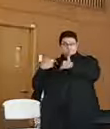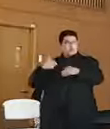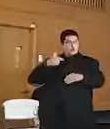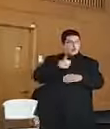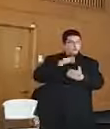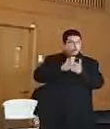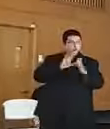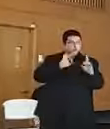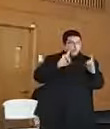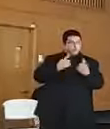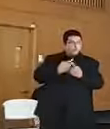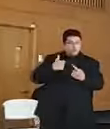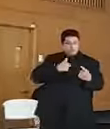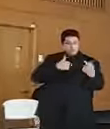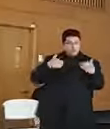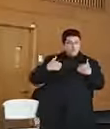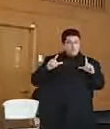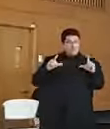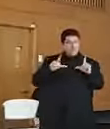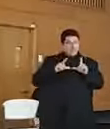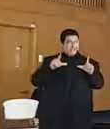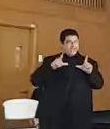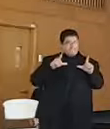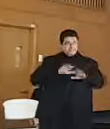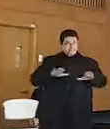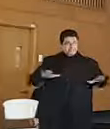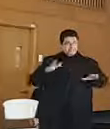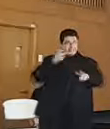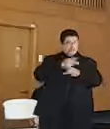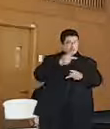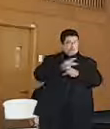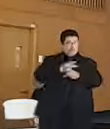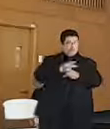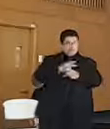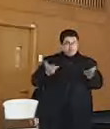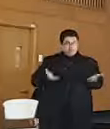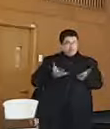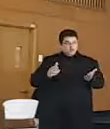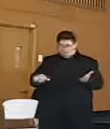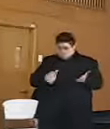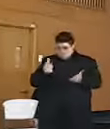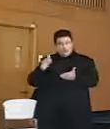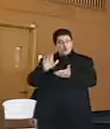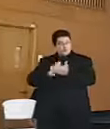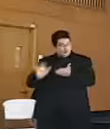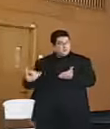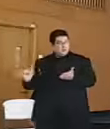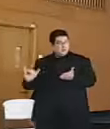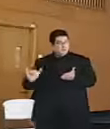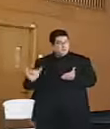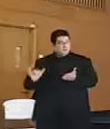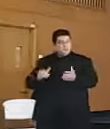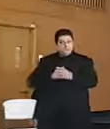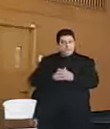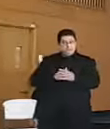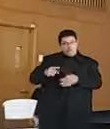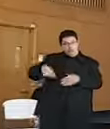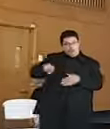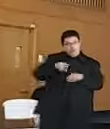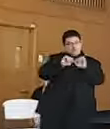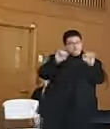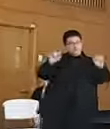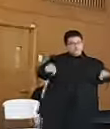school districts. We have a licensed child care facility in our school district. Other school districts do as well. It's up to those systems